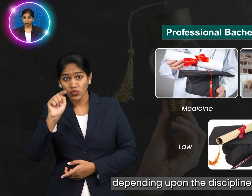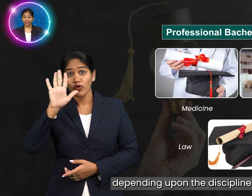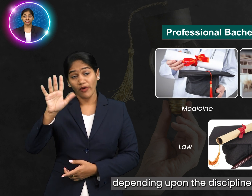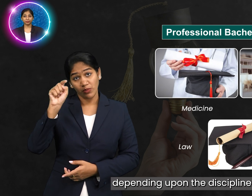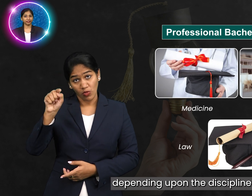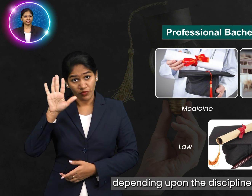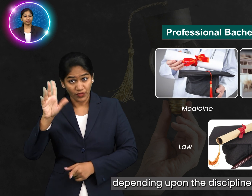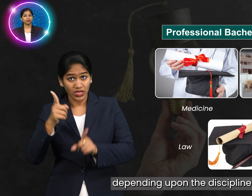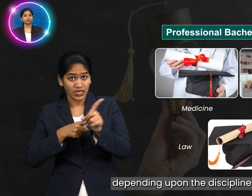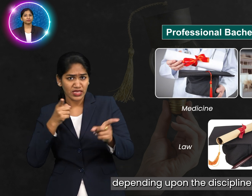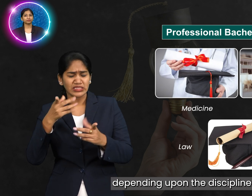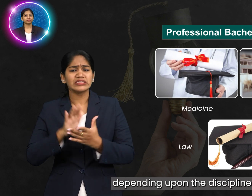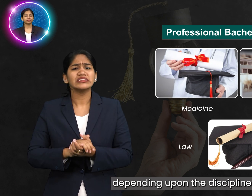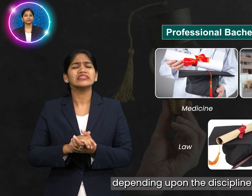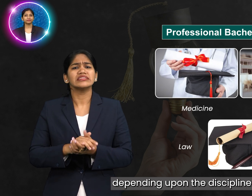depending upon the discipline.